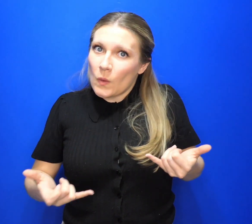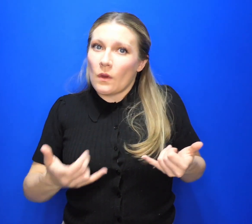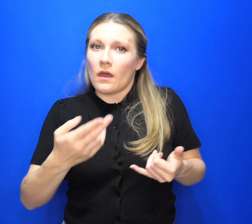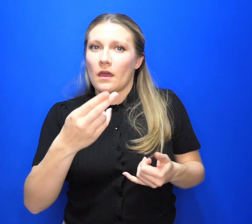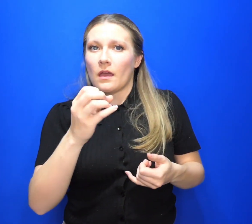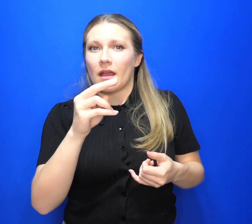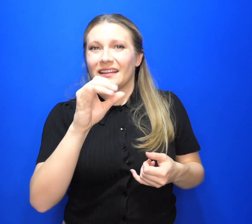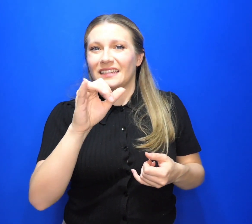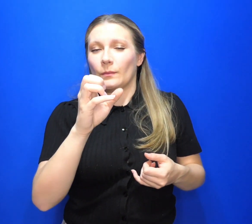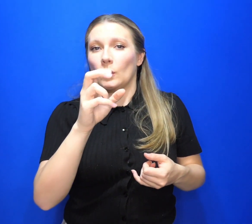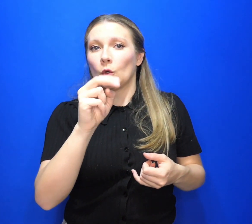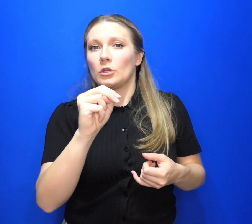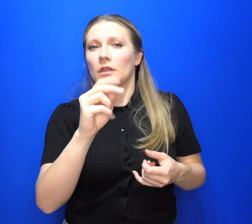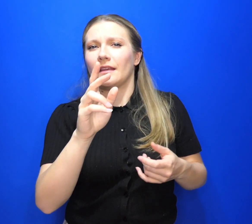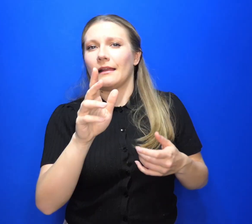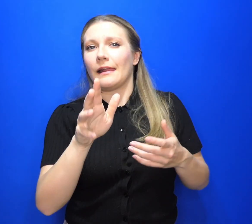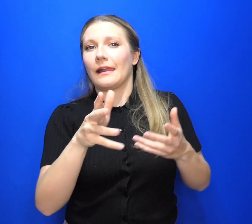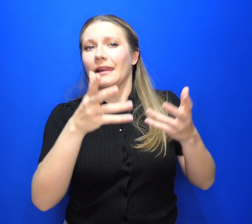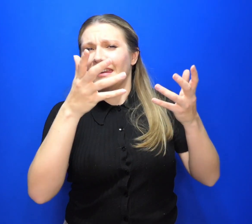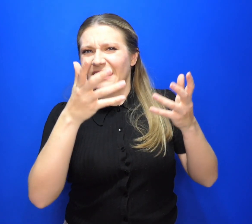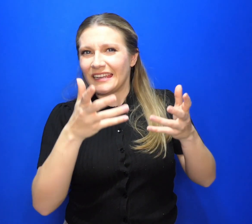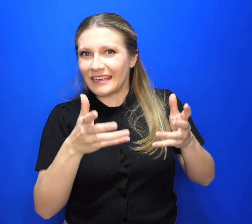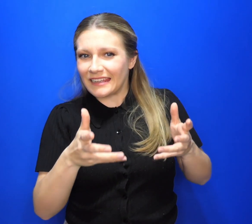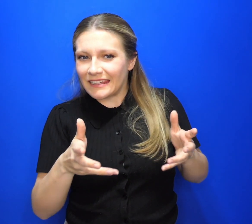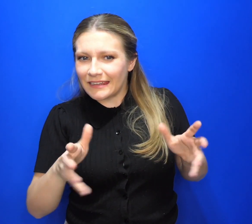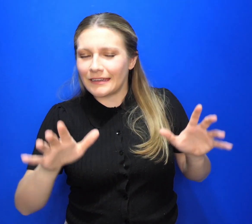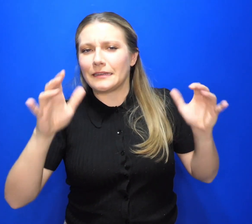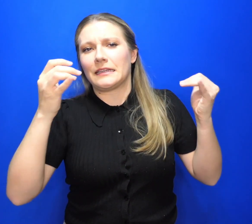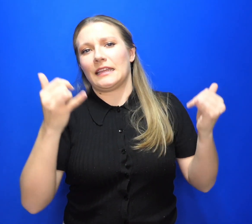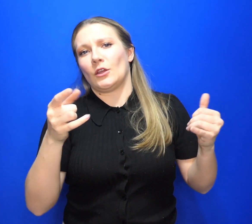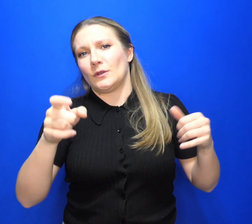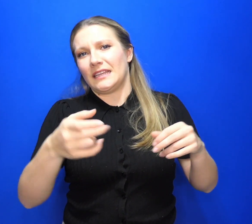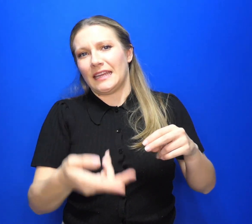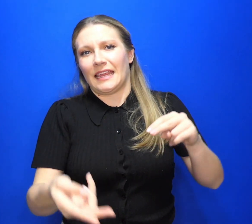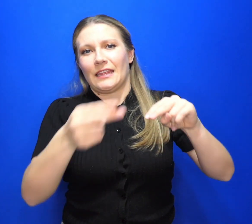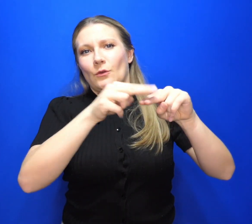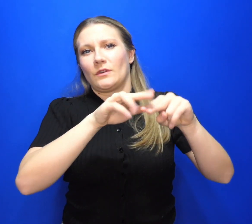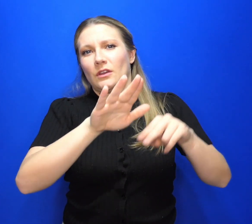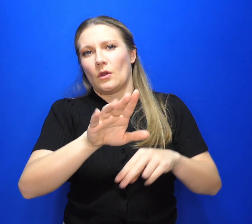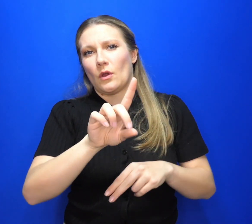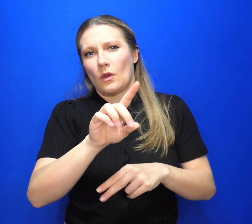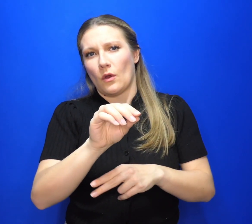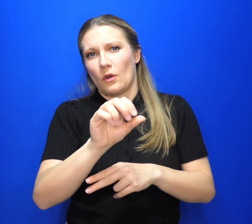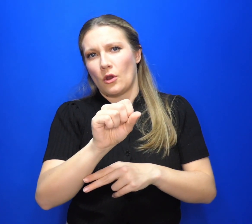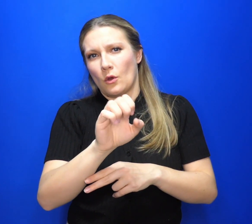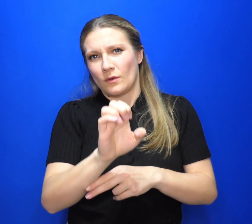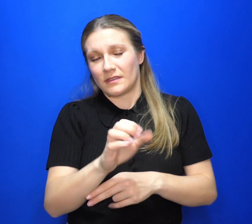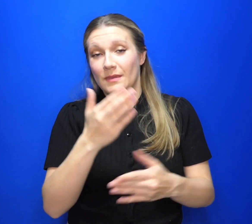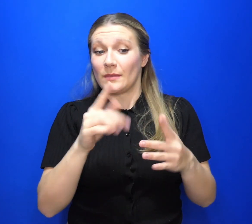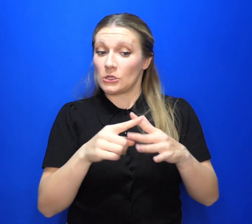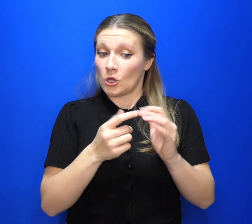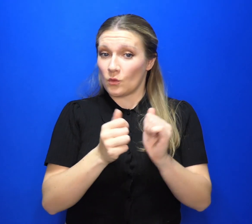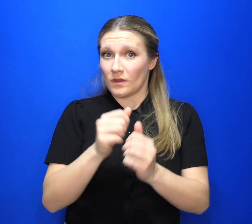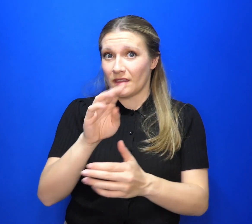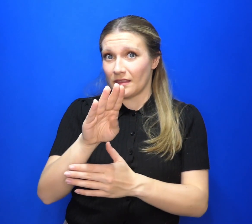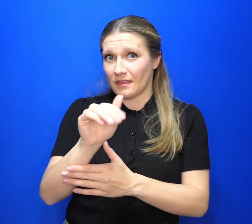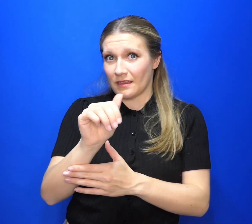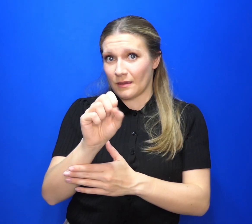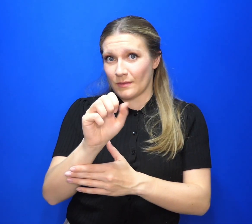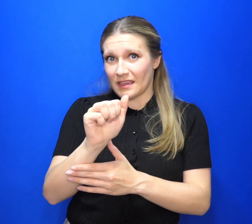coming out of honeymoon, and you actually need to increase your doses, potentially basal to start, maybe the doses that are